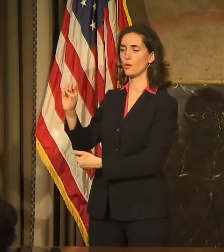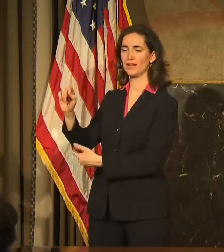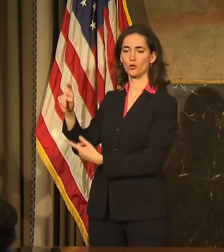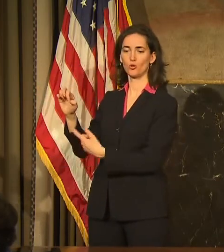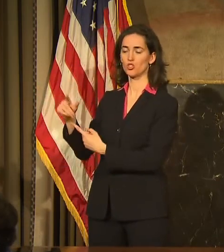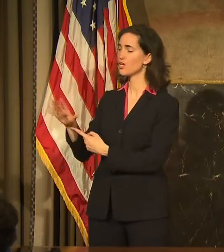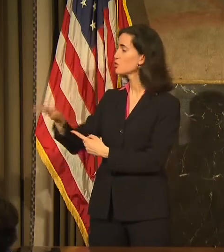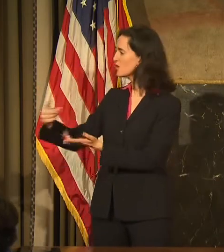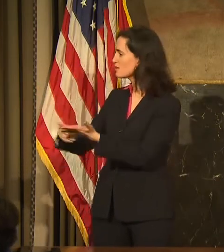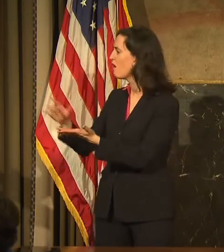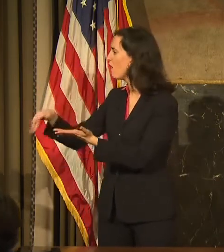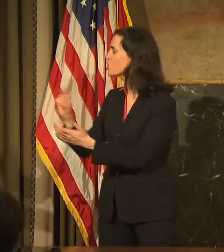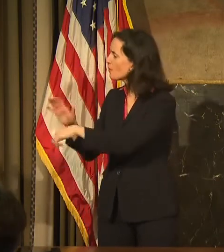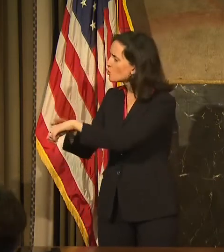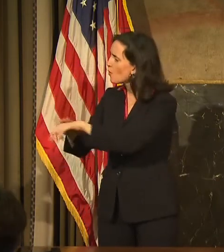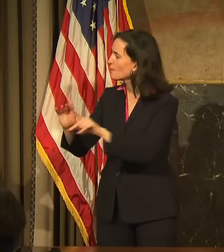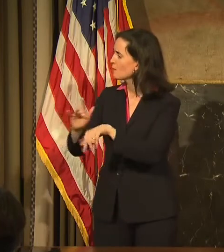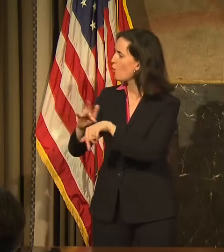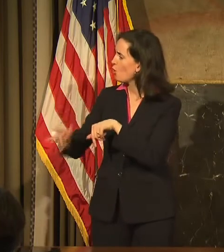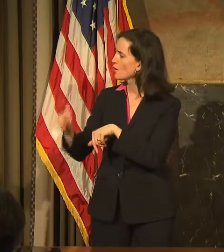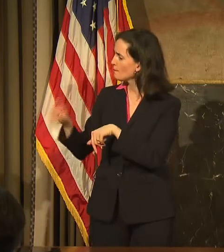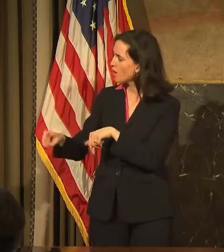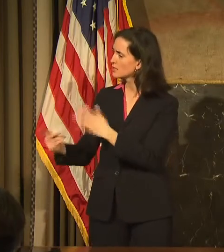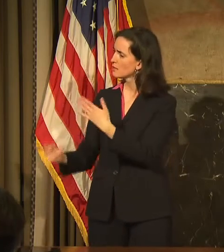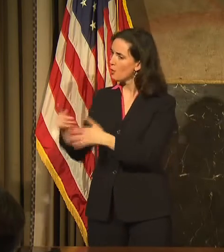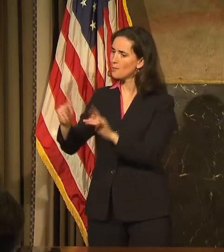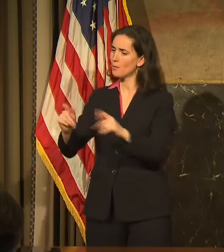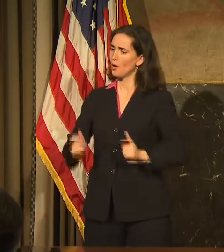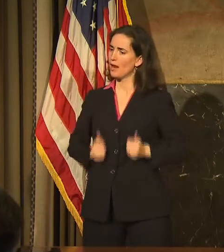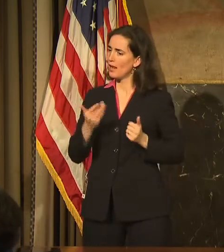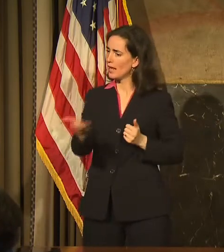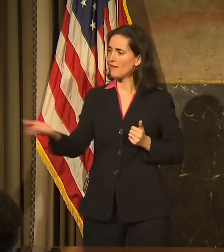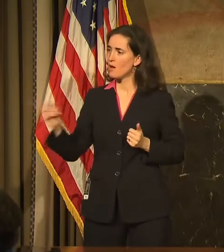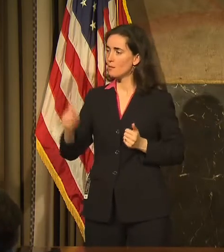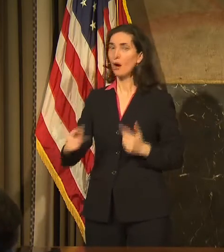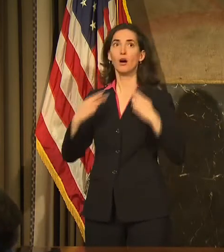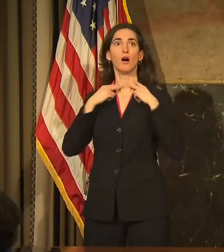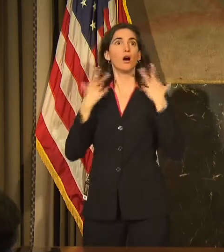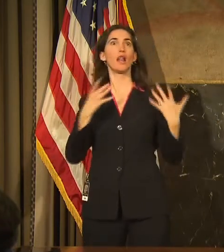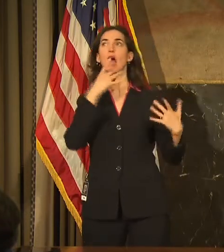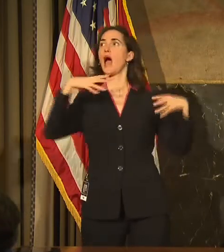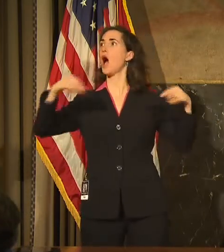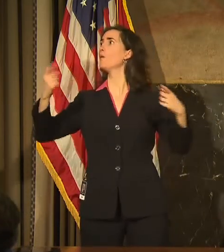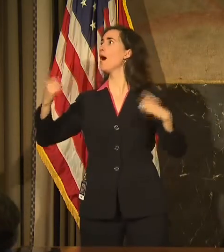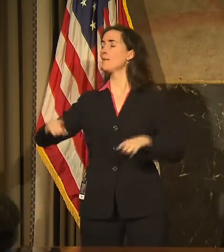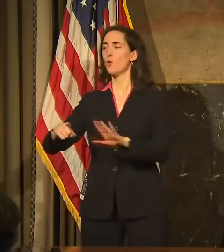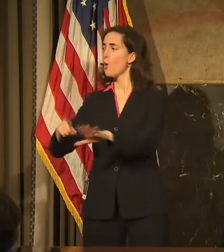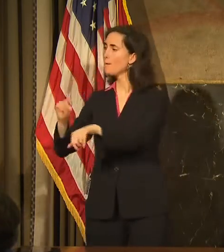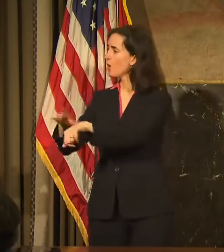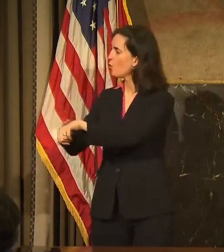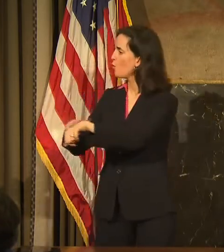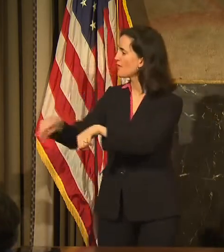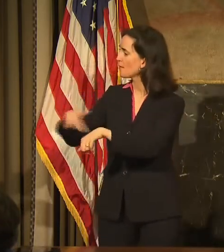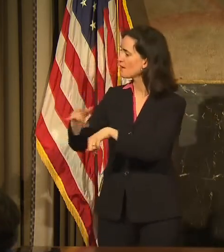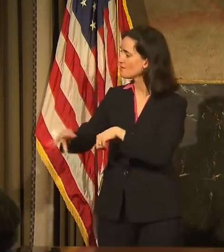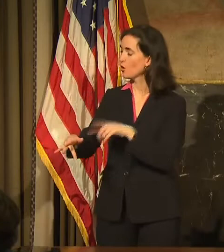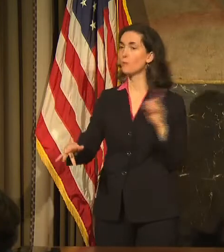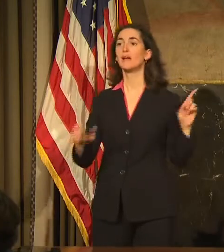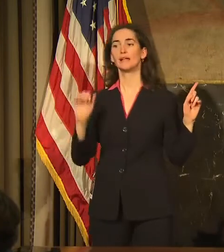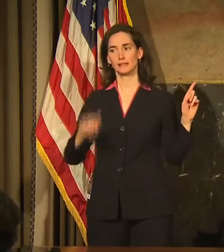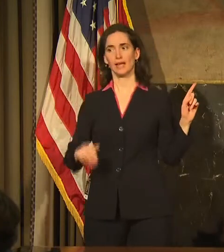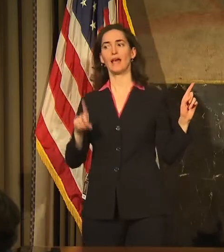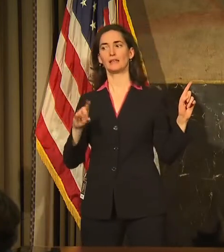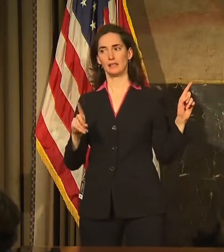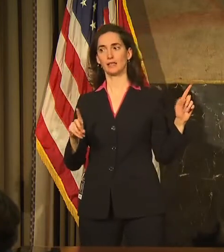give notification? Did you make it clear that was a priority, or that residents needed to not be caught off guard necessarily? Well, I mean, I did. We discussed the